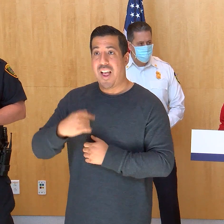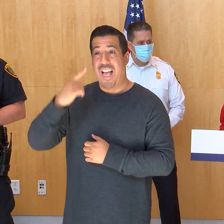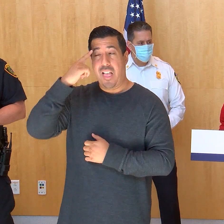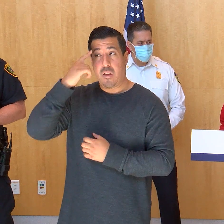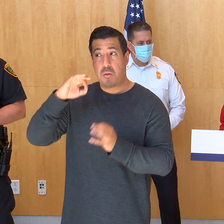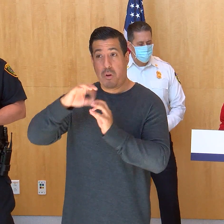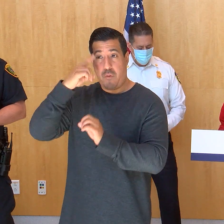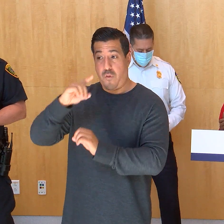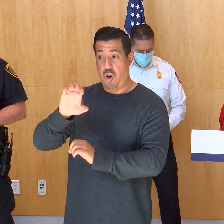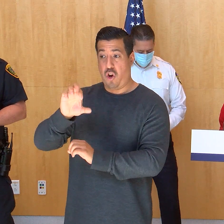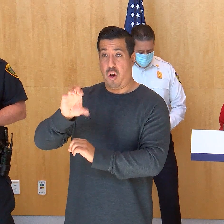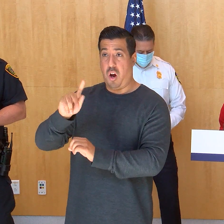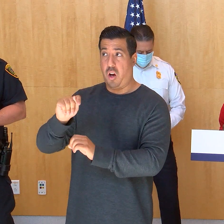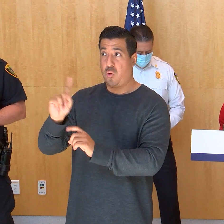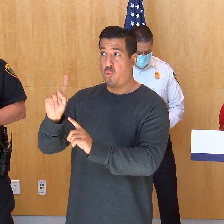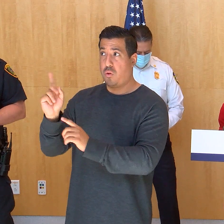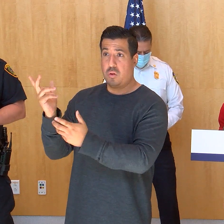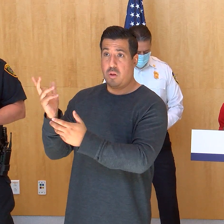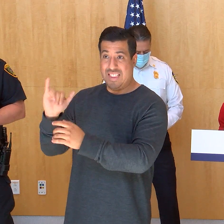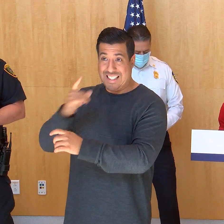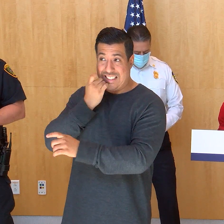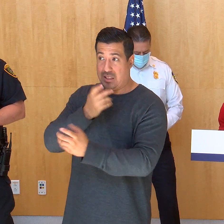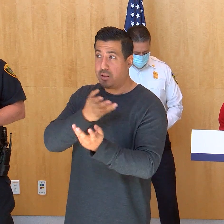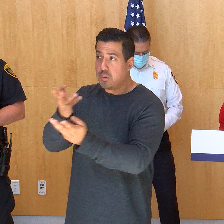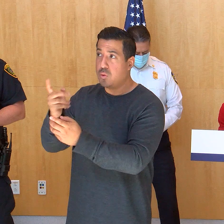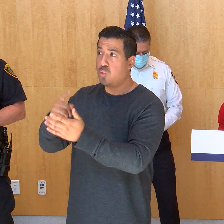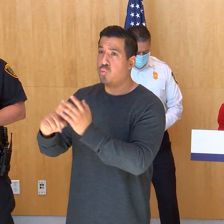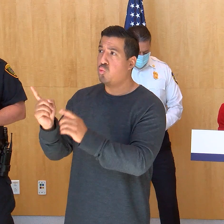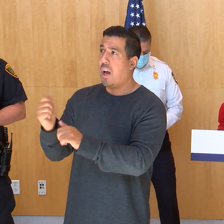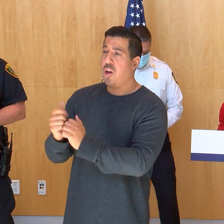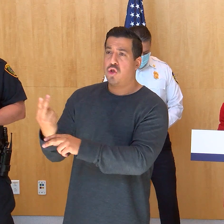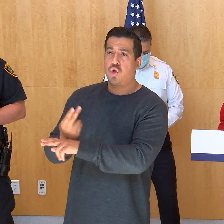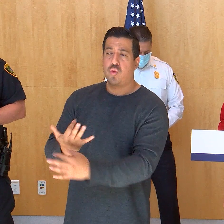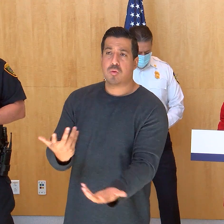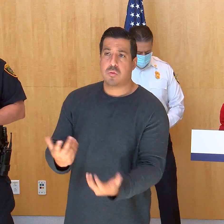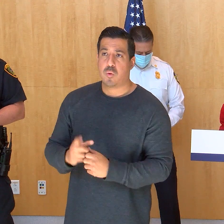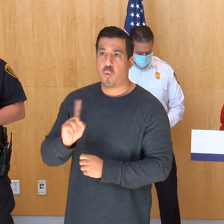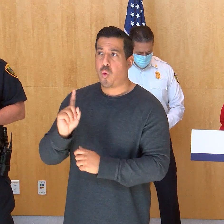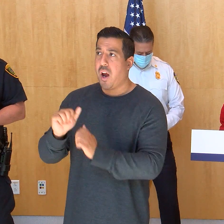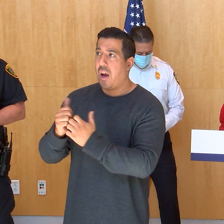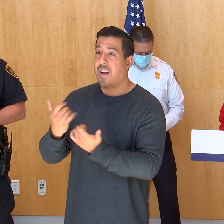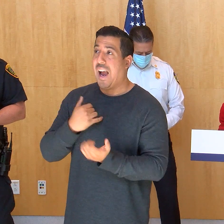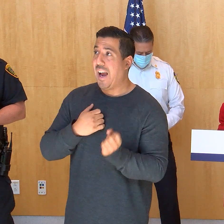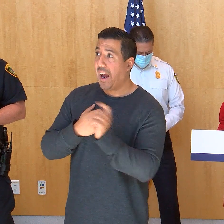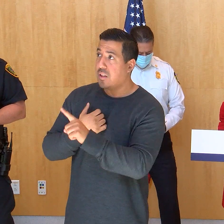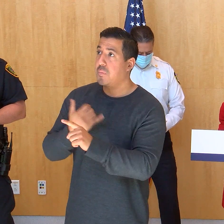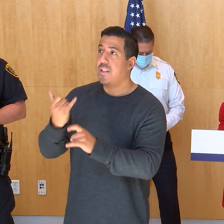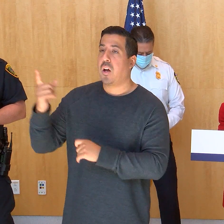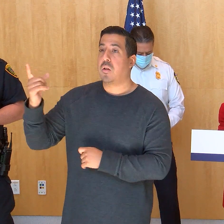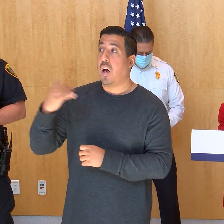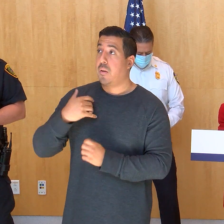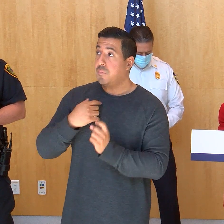to let us know where that power is being used. I've asked them to continue. They are now going back to do as